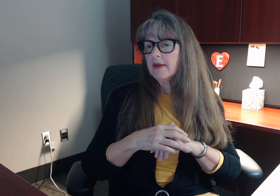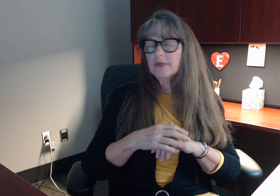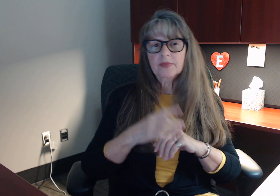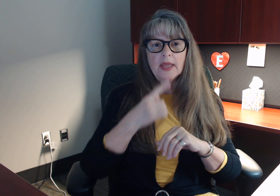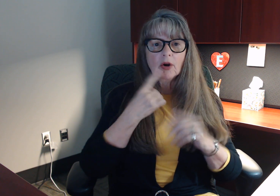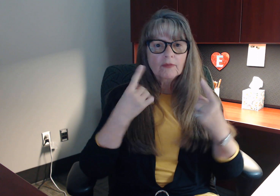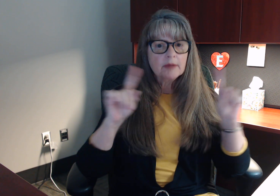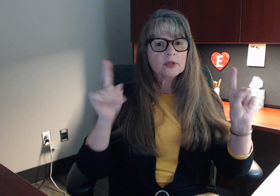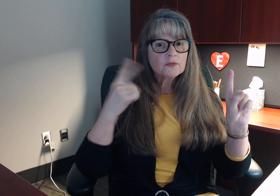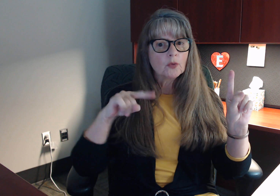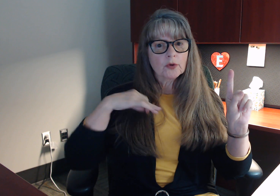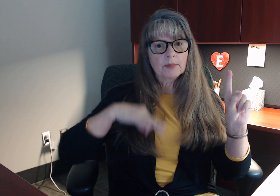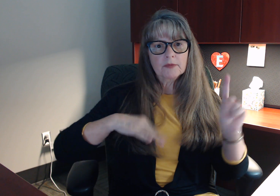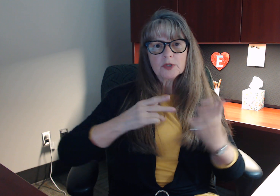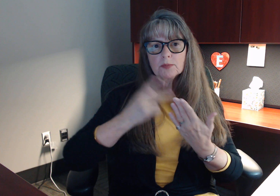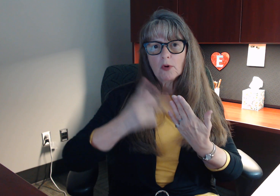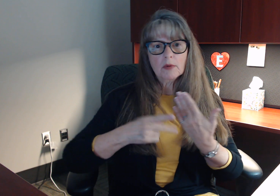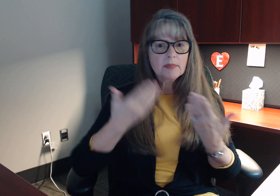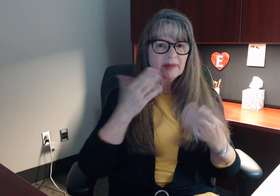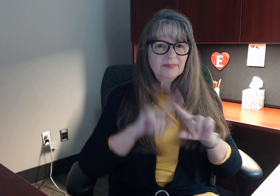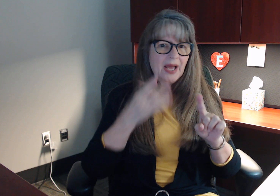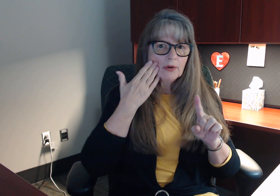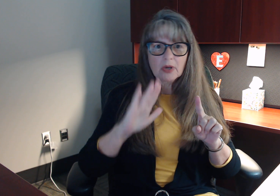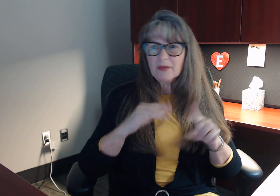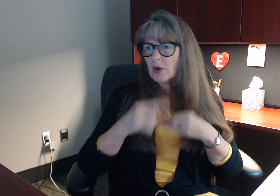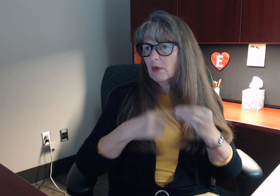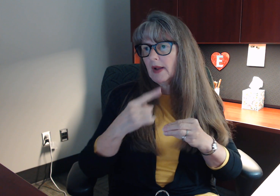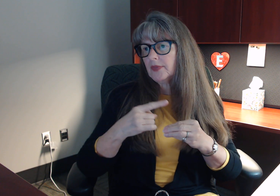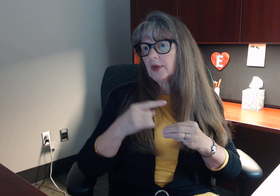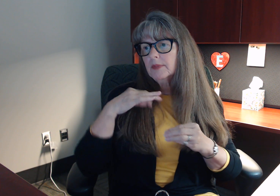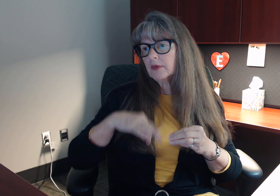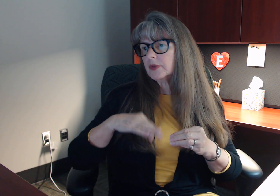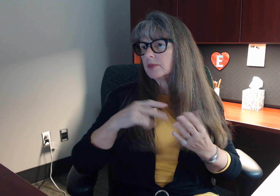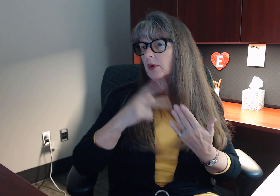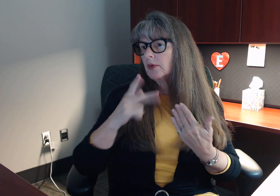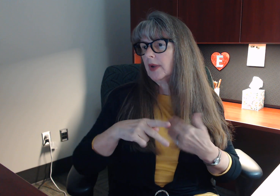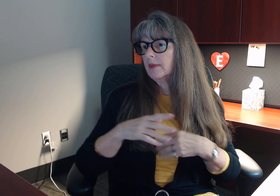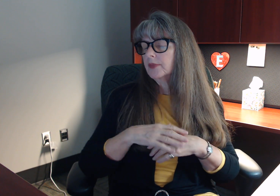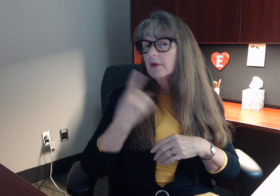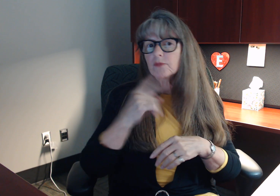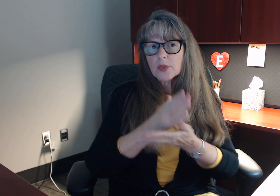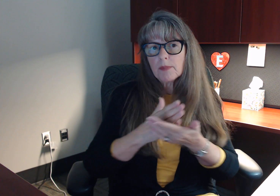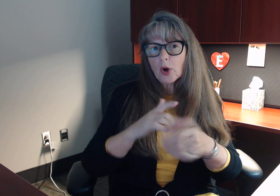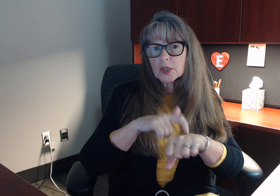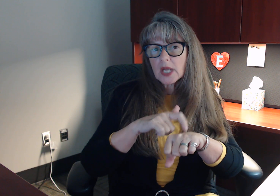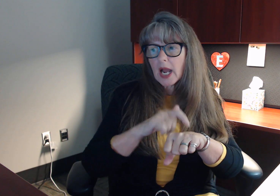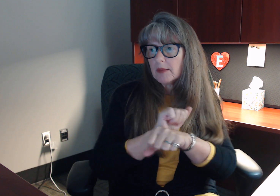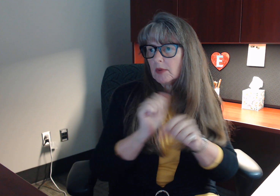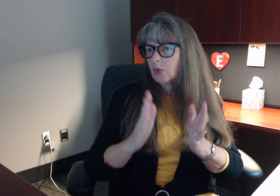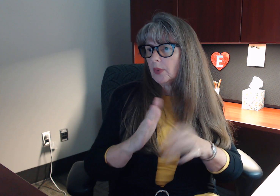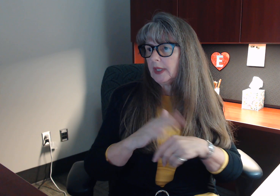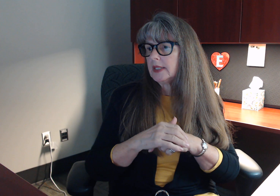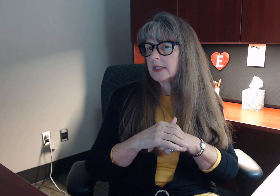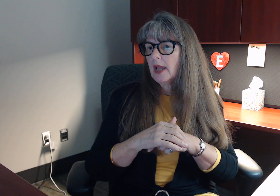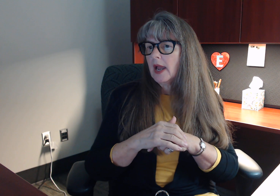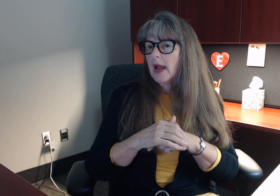They are famous for their benefits program, but I don't even know about their benefits program for the part-time employees.